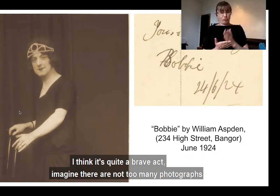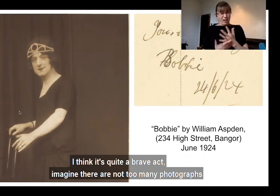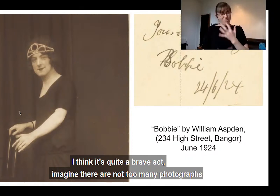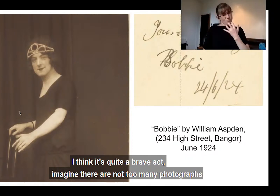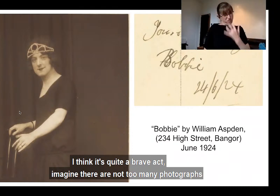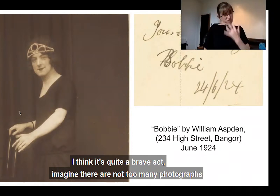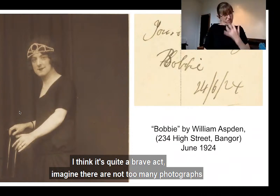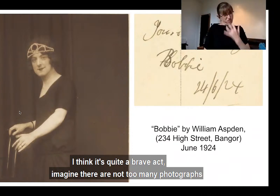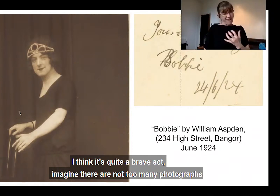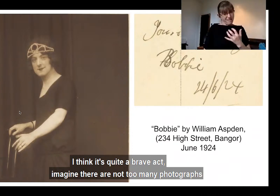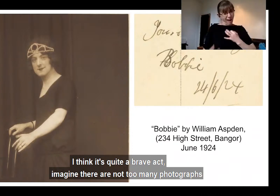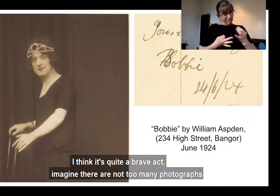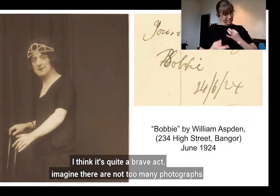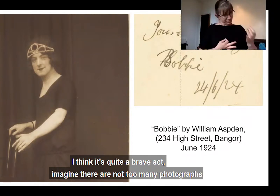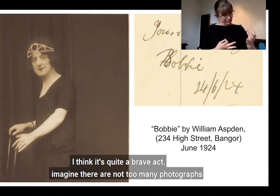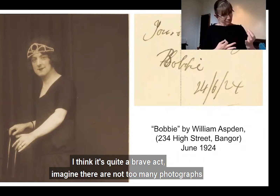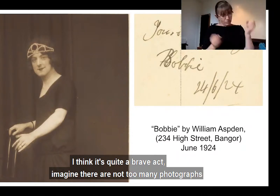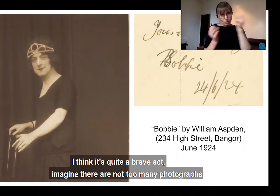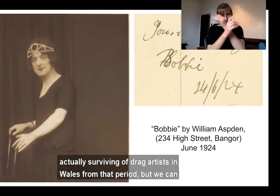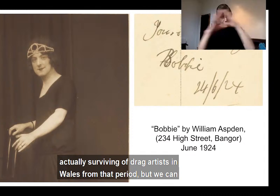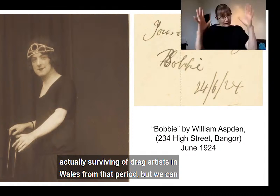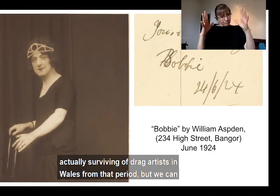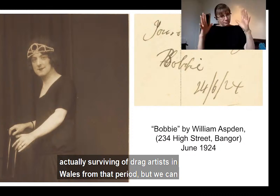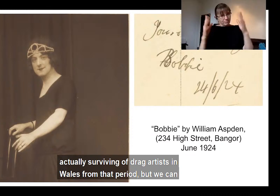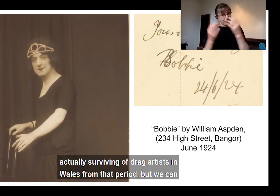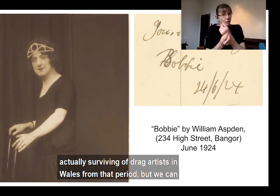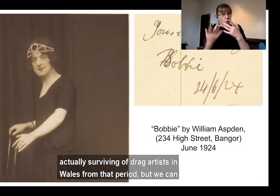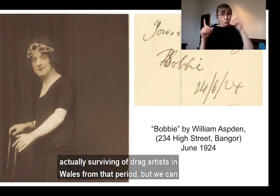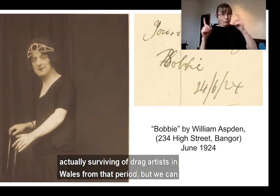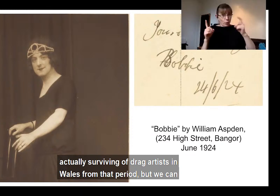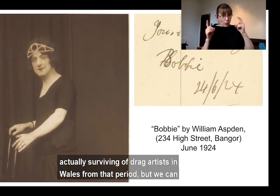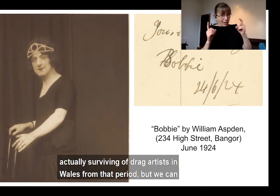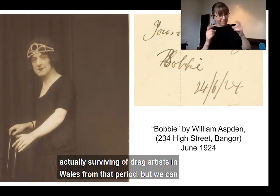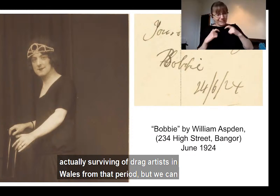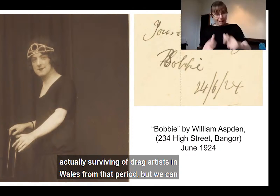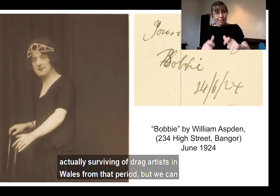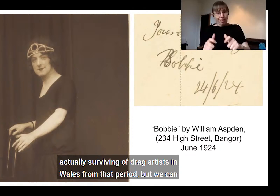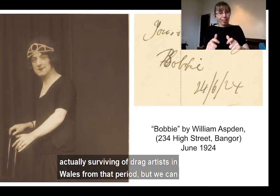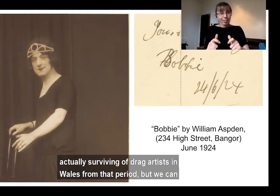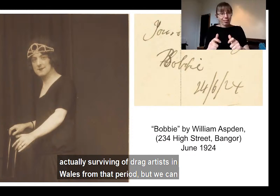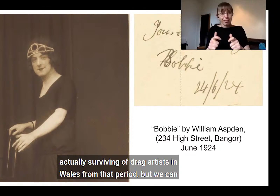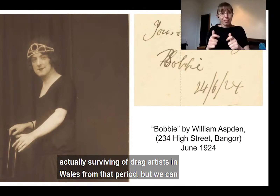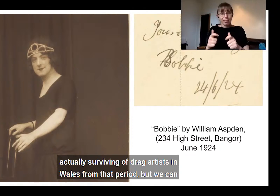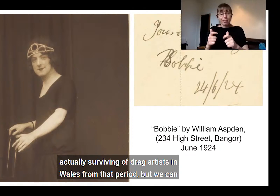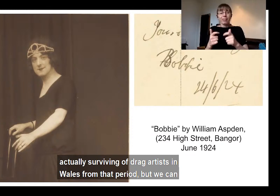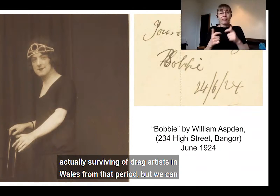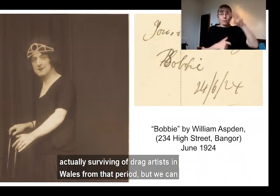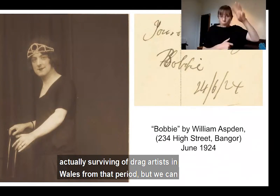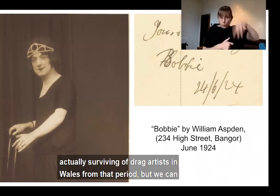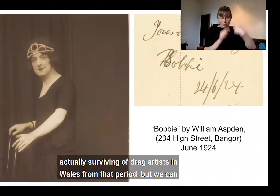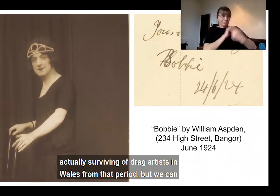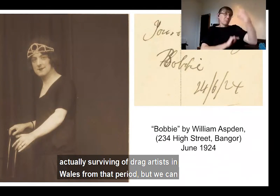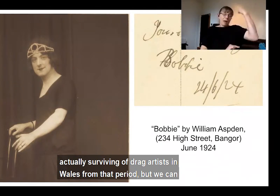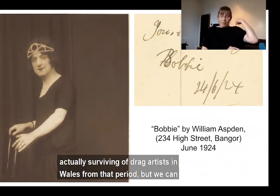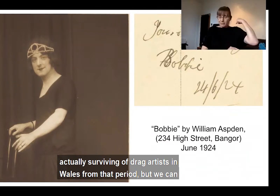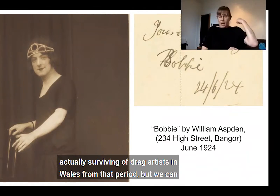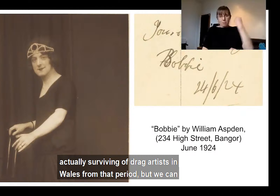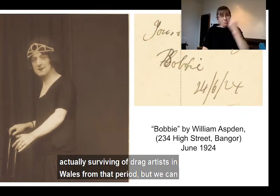act. You imagine there are not too many photographs actually surviving of drag artists in Wales from that